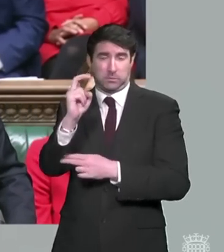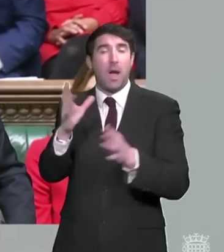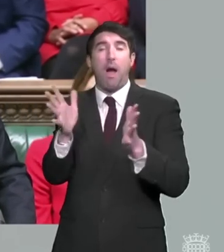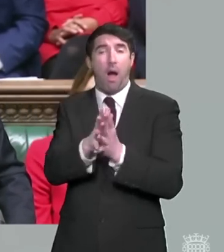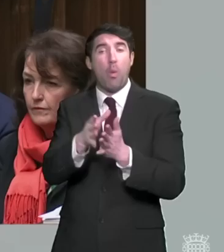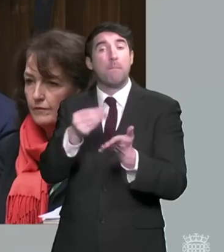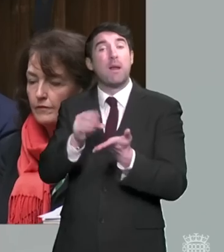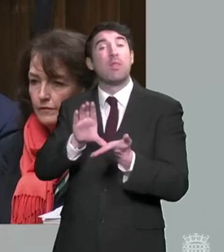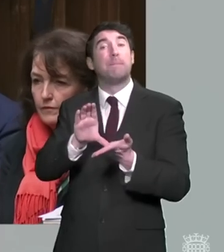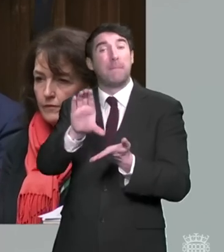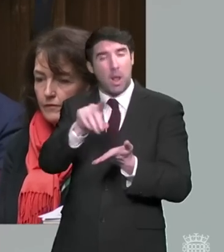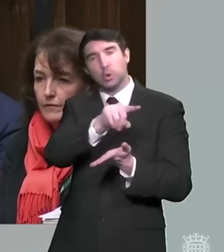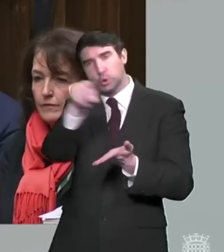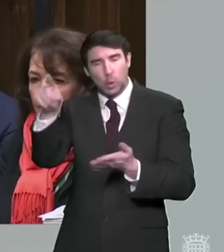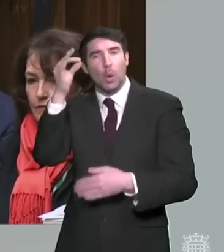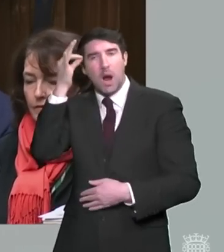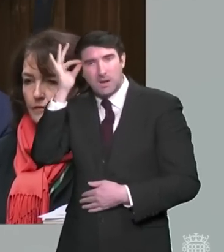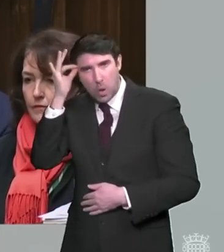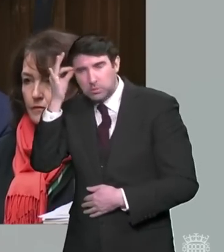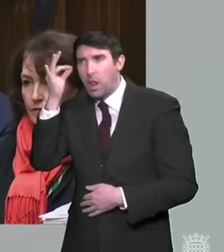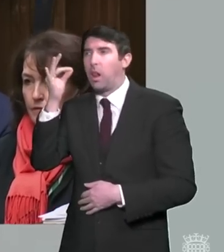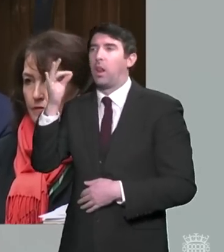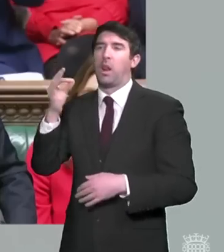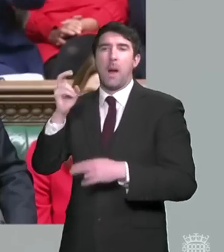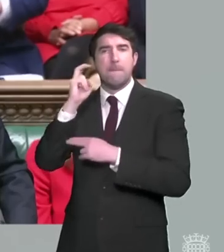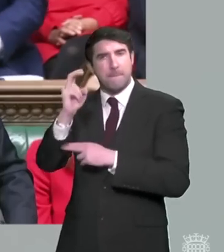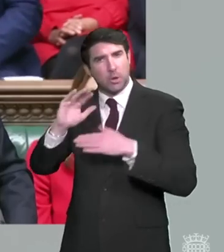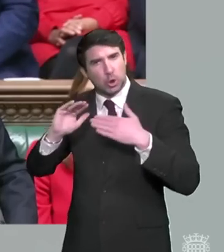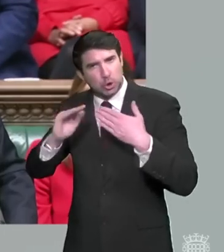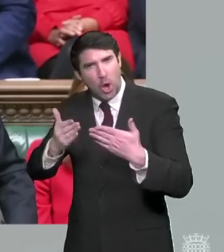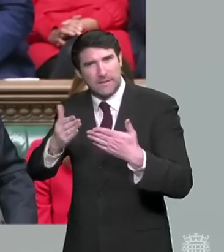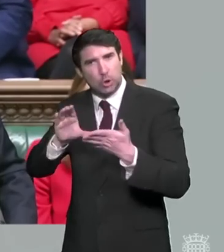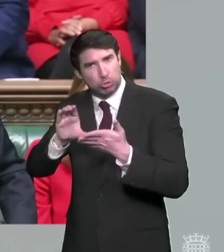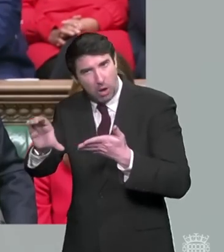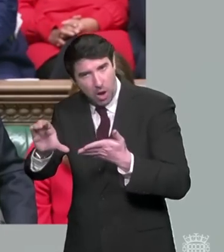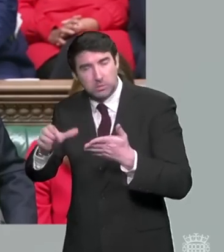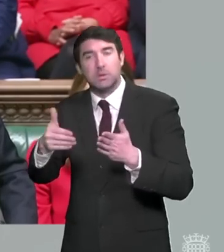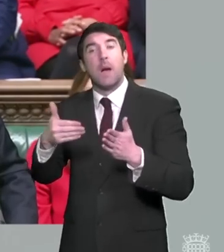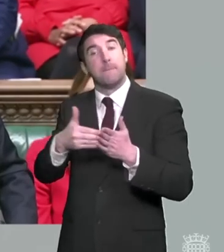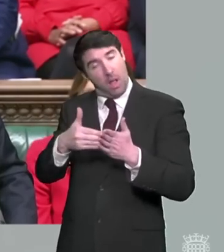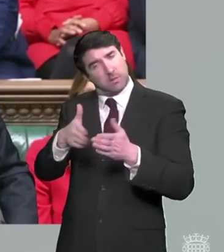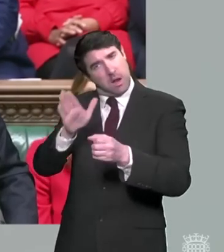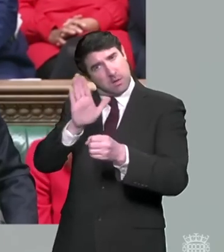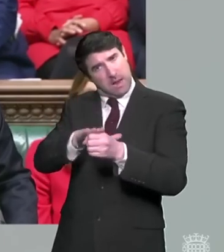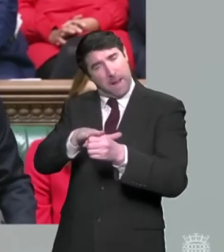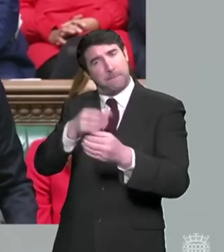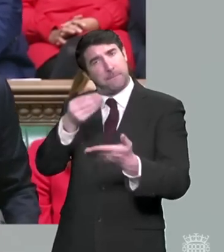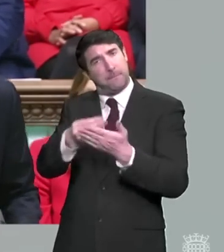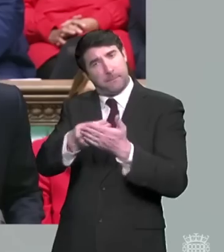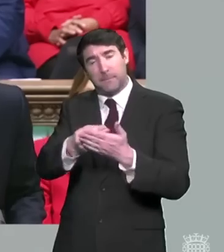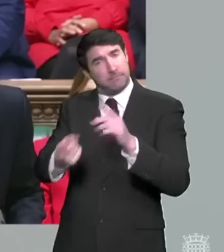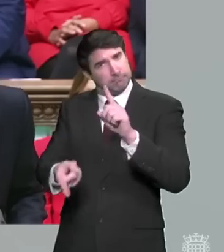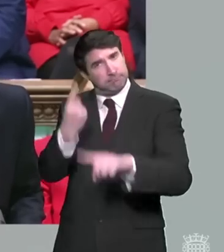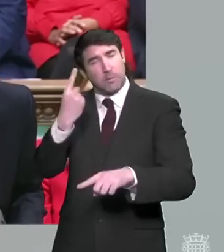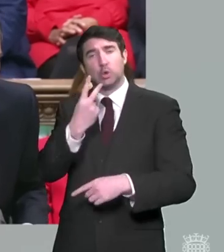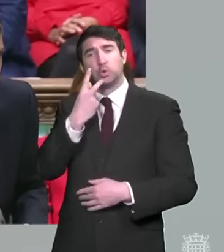subsidise unprofitable routes through the Bus Services Operators Grant, and recent money to help cap operator fares at £2 through the